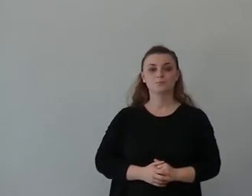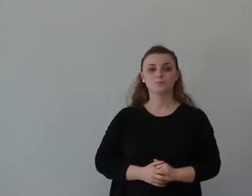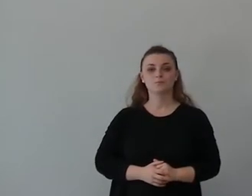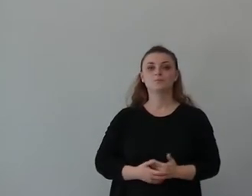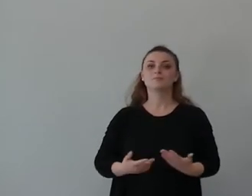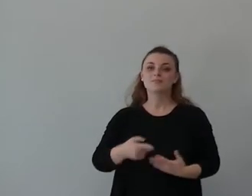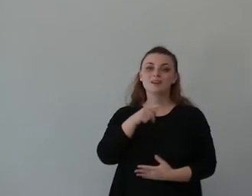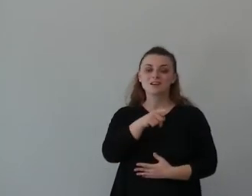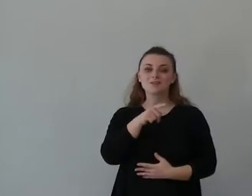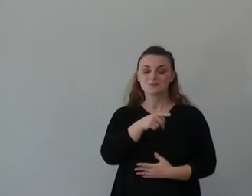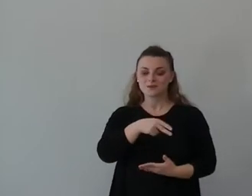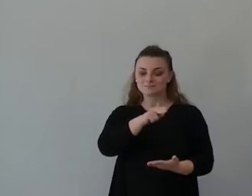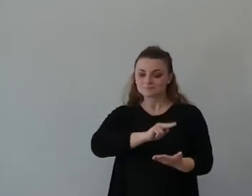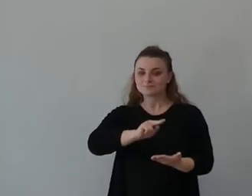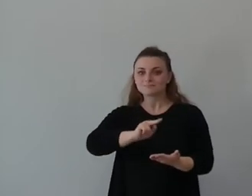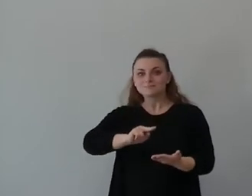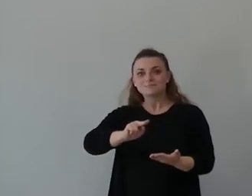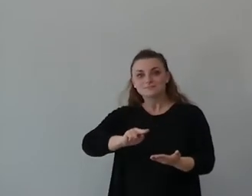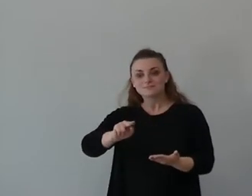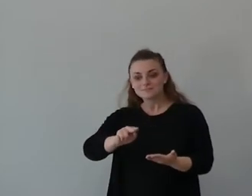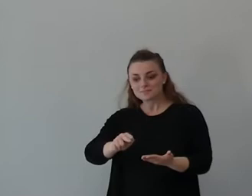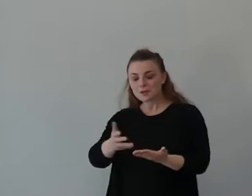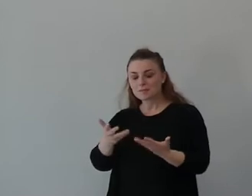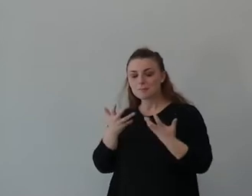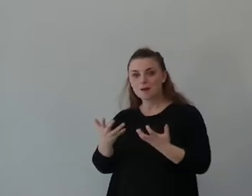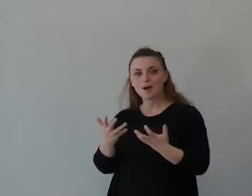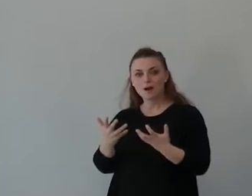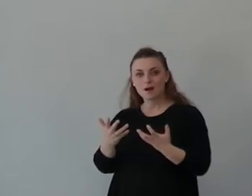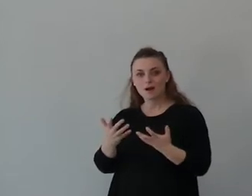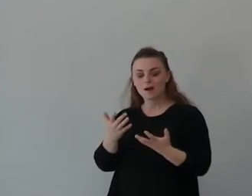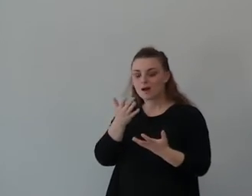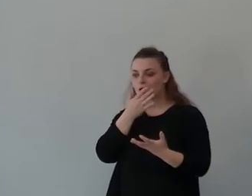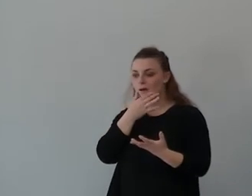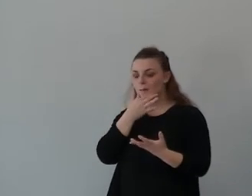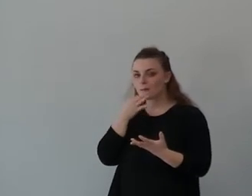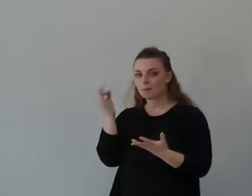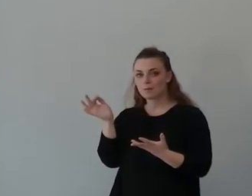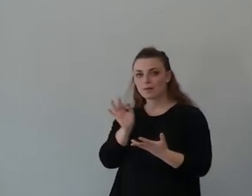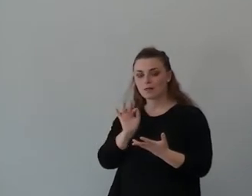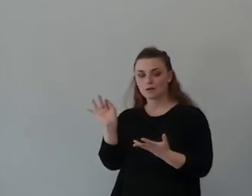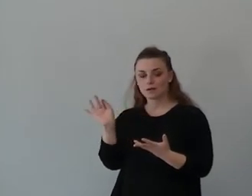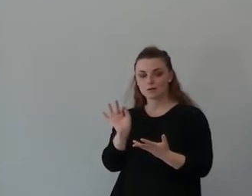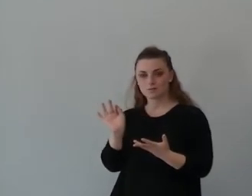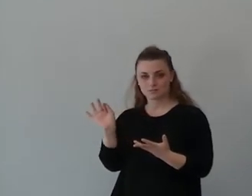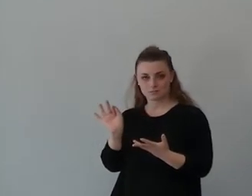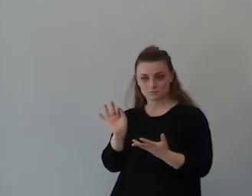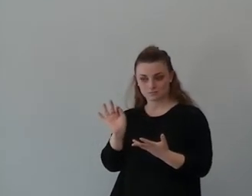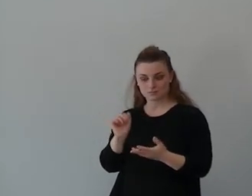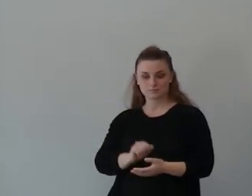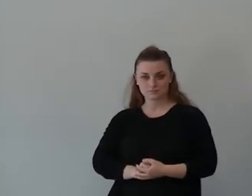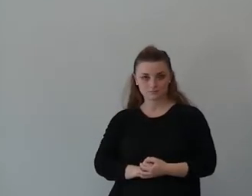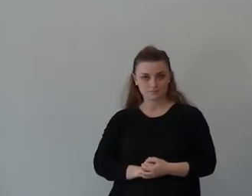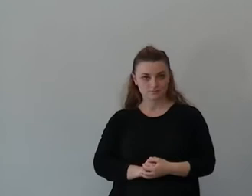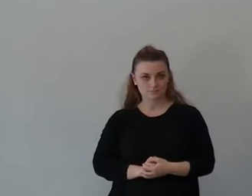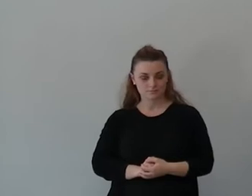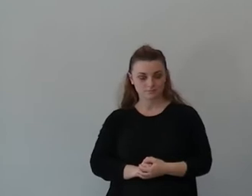la matita in una maniera di risultare dei disegni meravigliosi. If I had had that pencil, the design